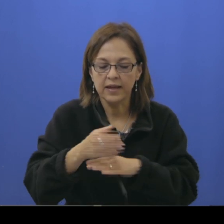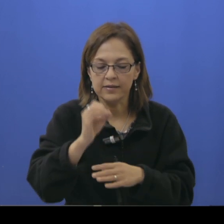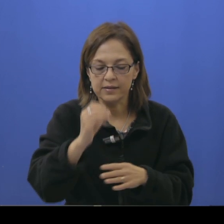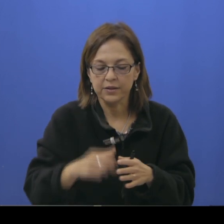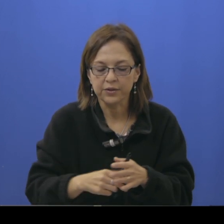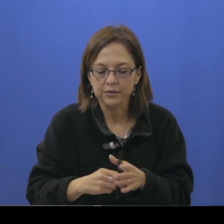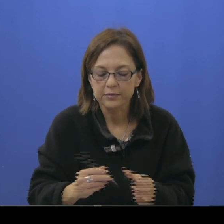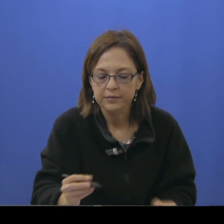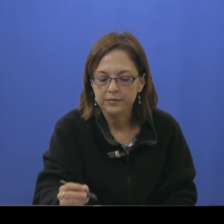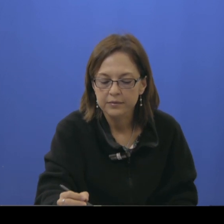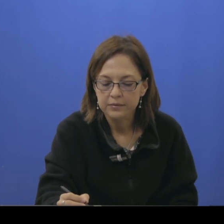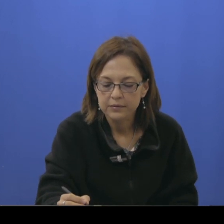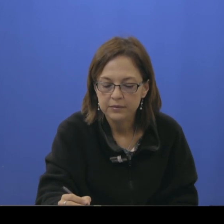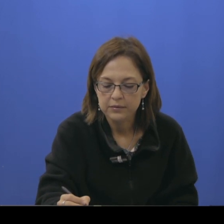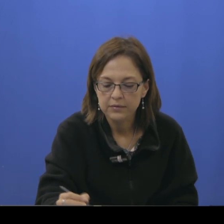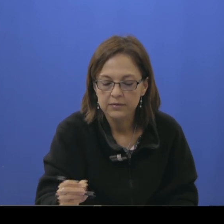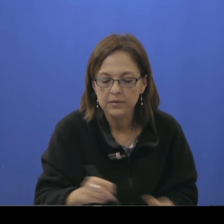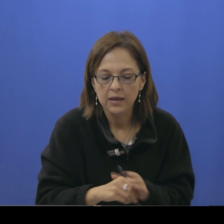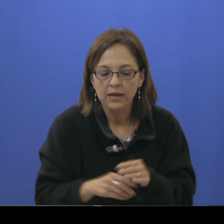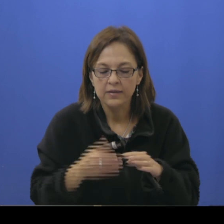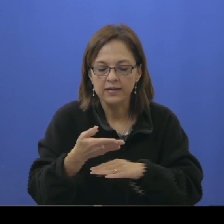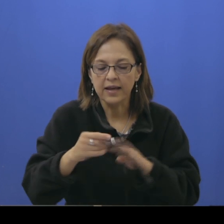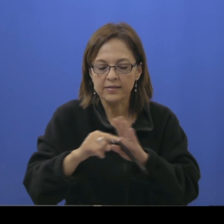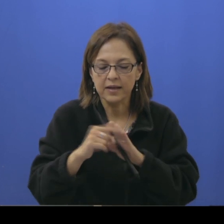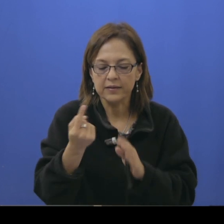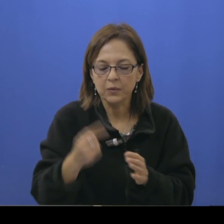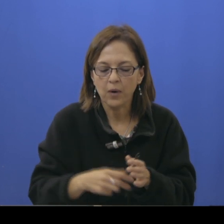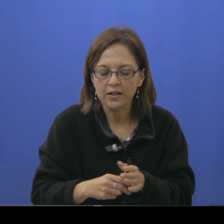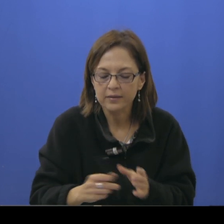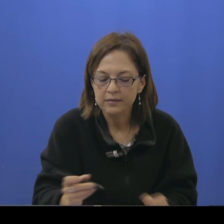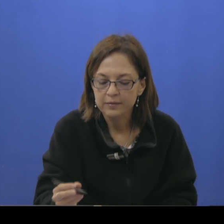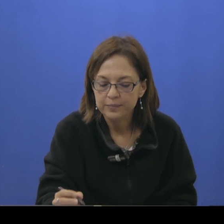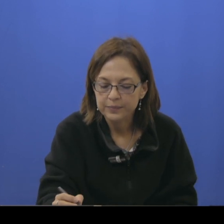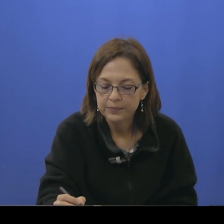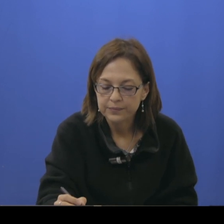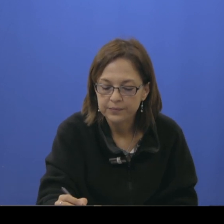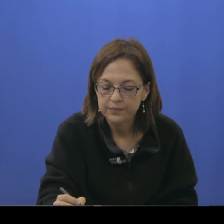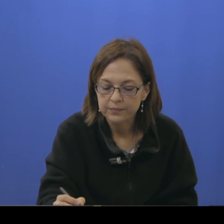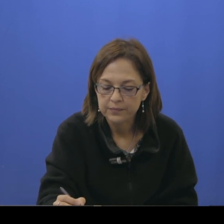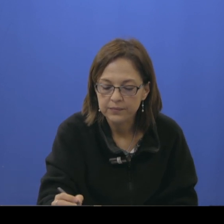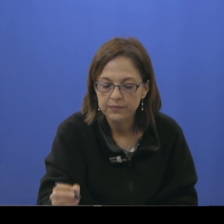The next 0. The next -1.